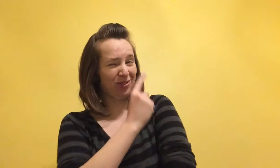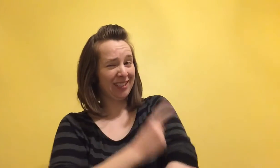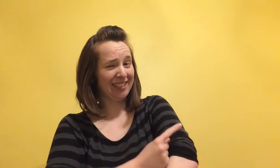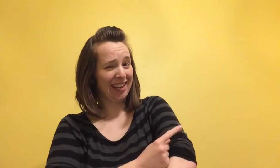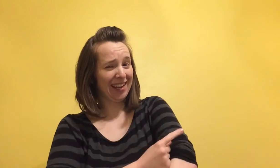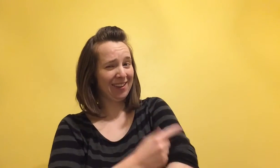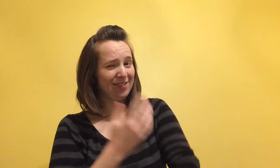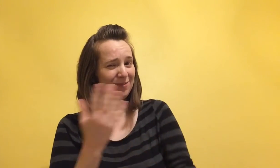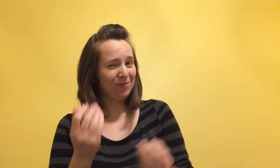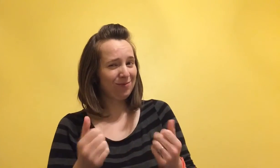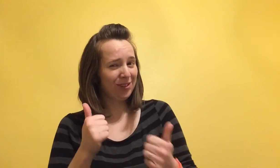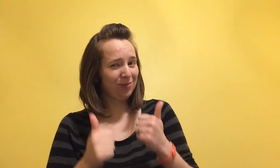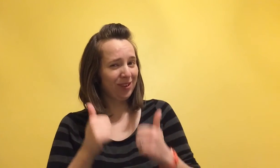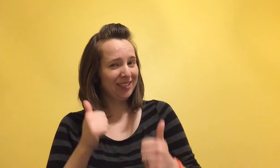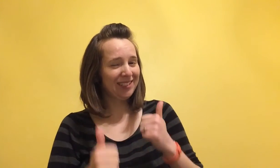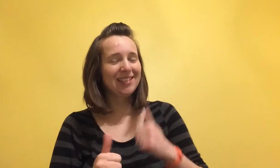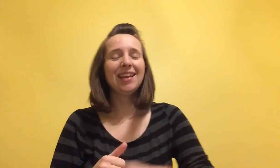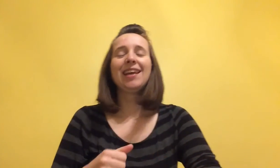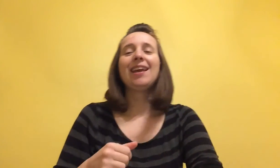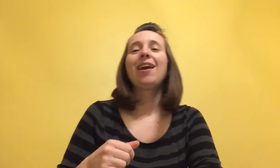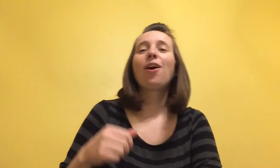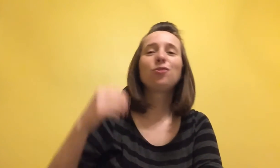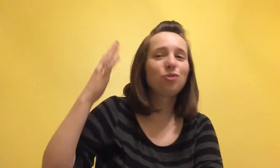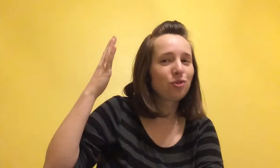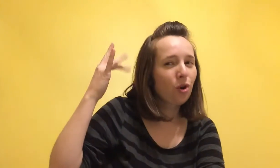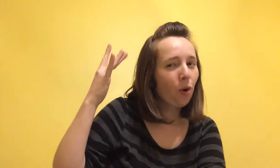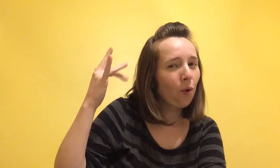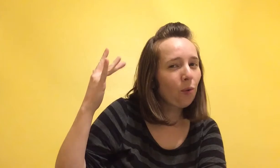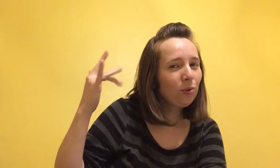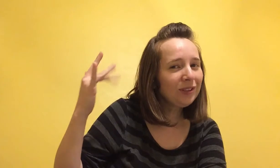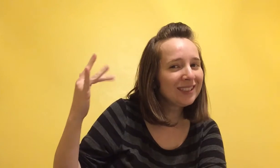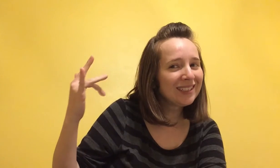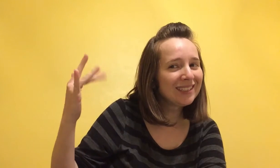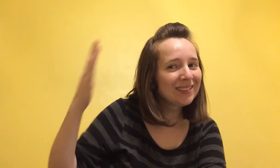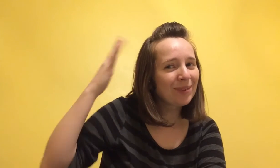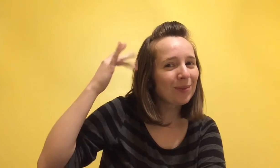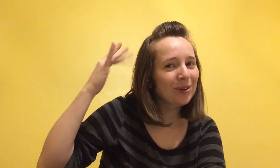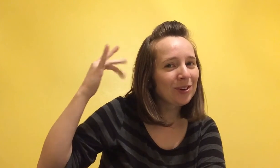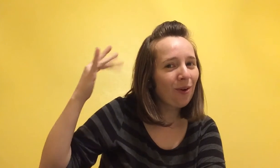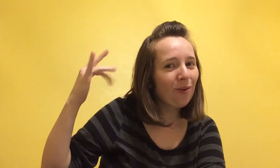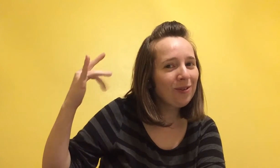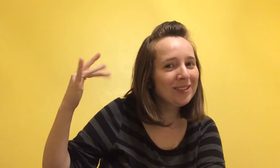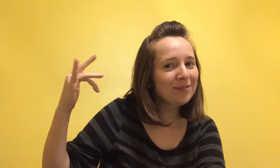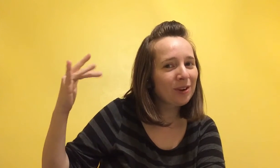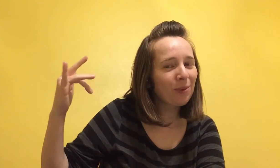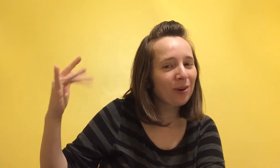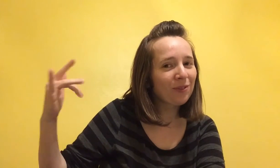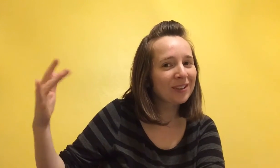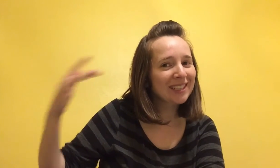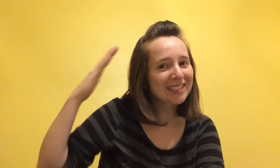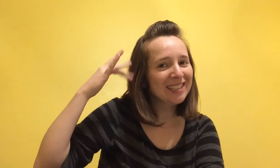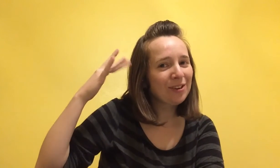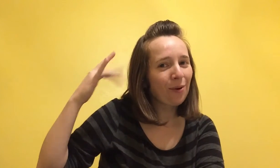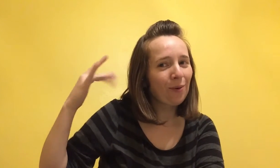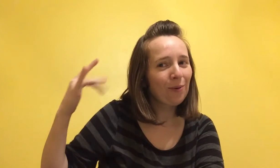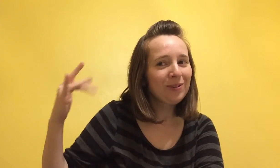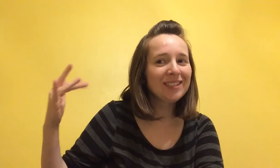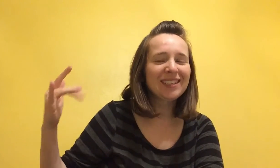Patrick's Day? Which ones? Gold. Remember gold from our first lesson? Gold. So